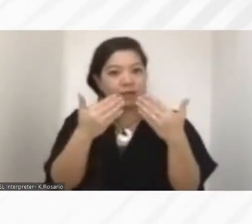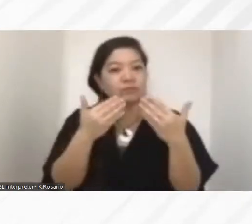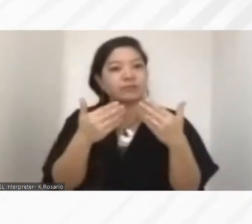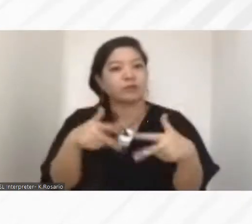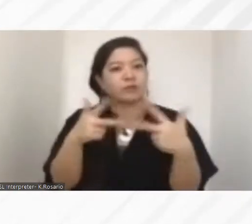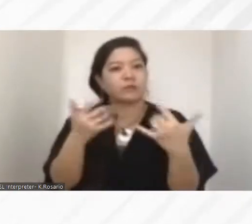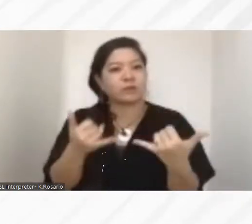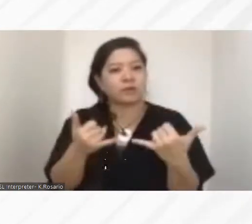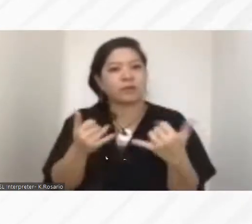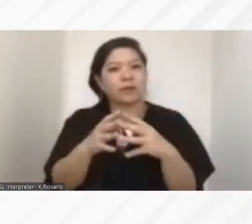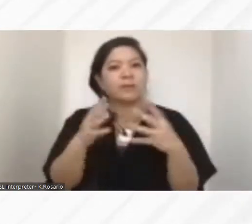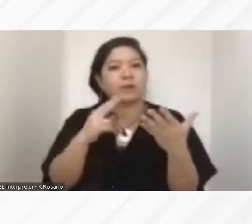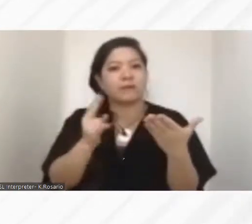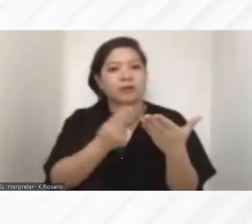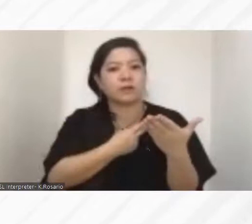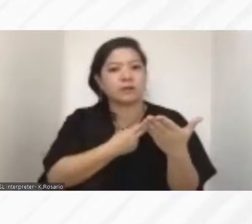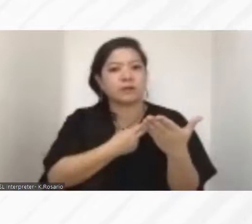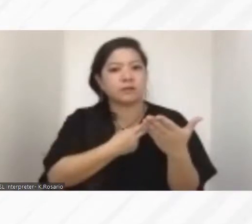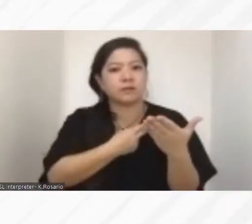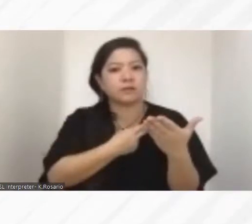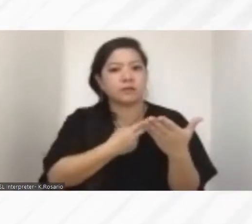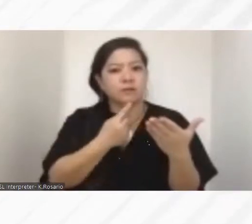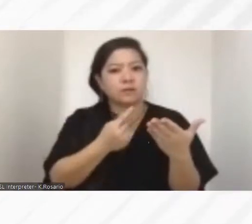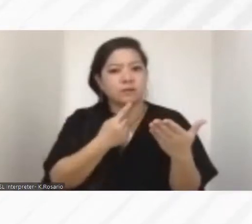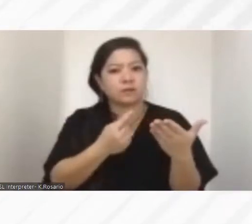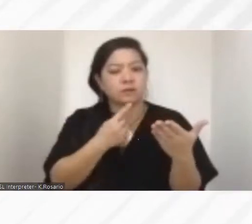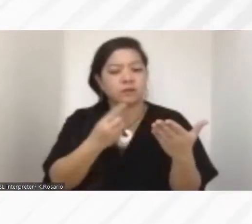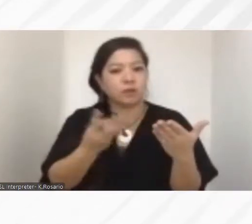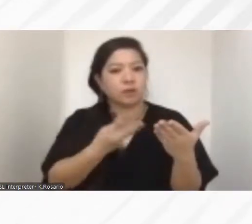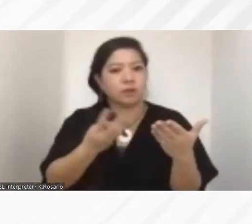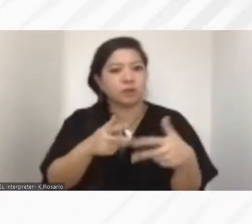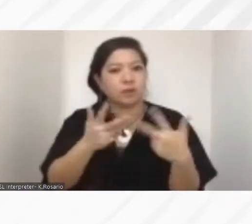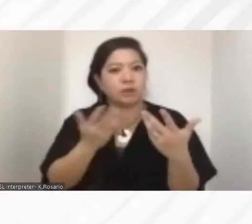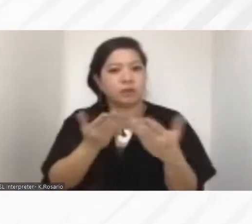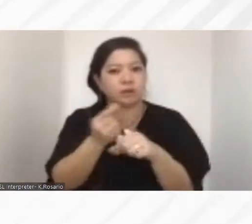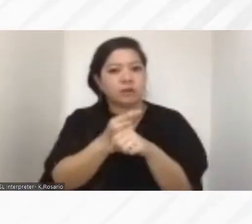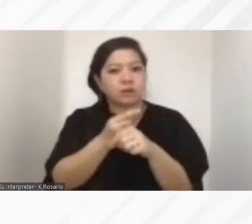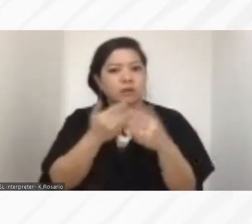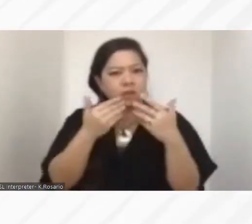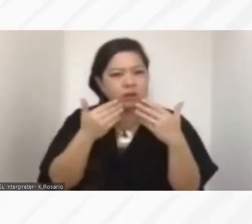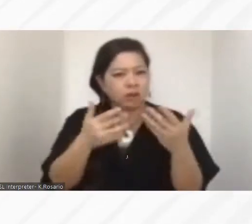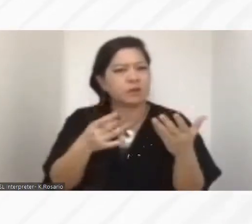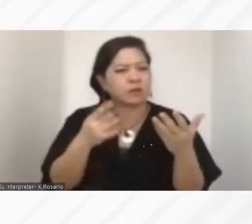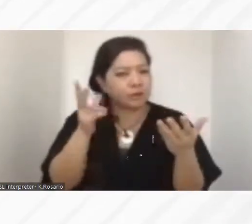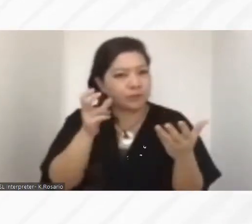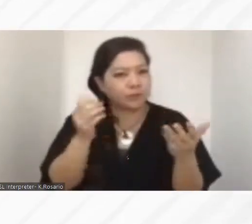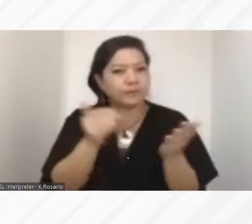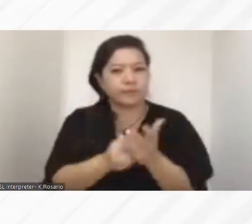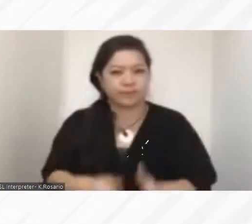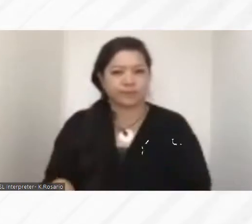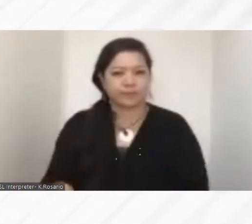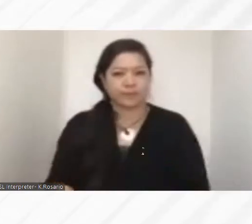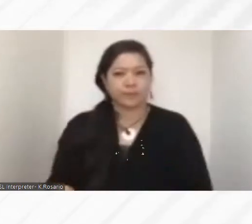many of us here in Guam say, I've been saying to you, welcome virtually to Guam, and we'd like to hear from you this morning. Thank you so